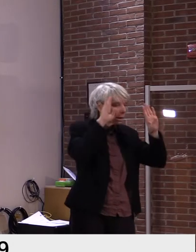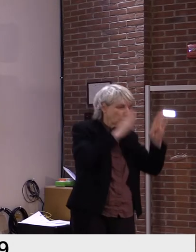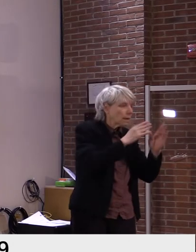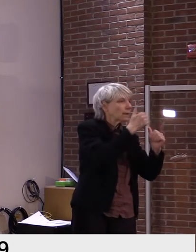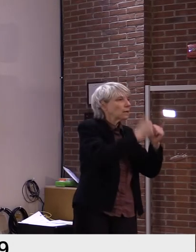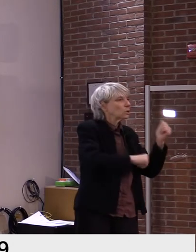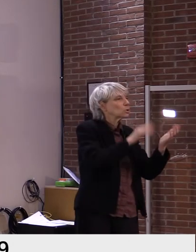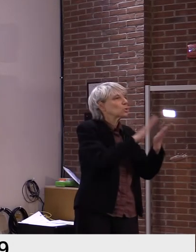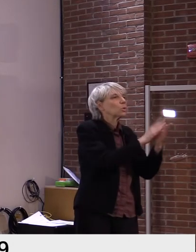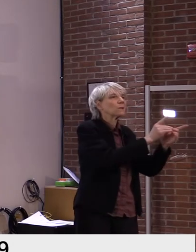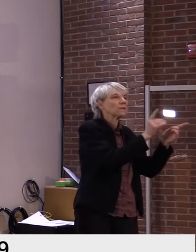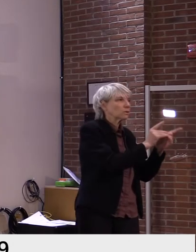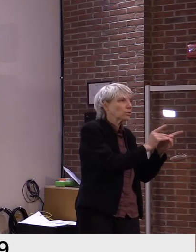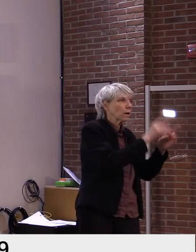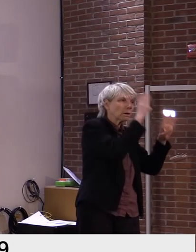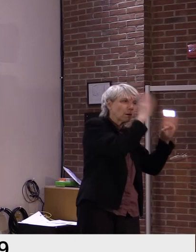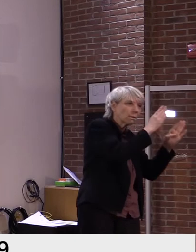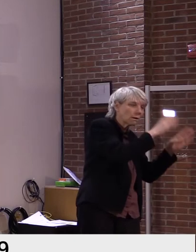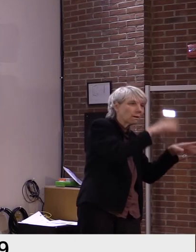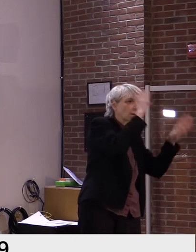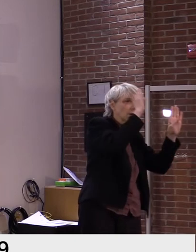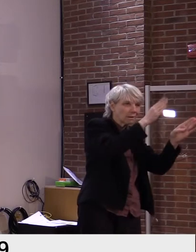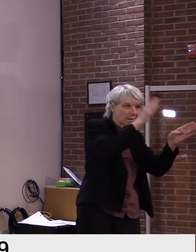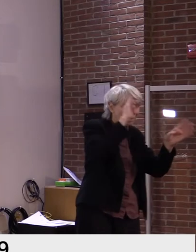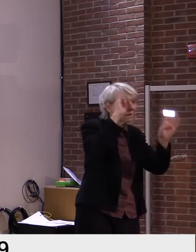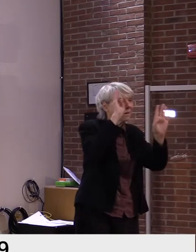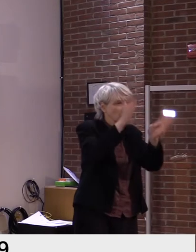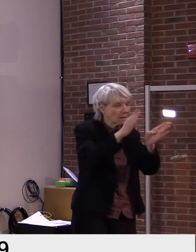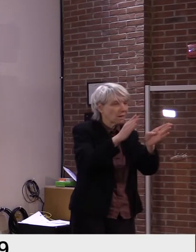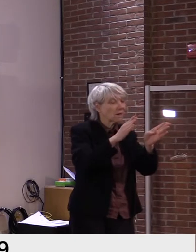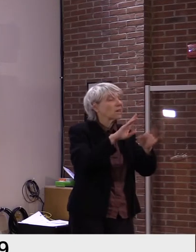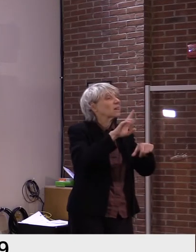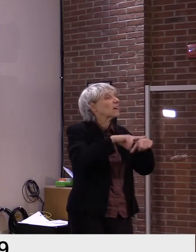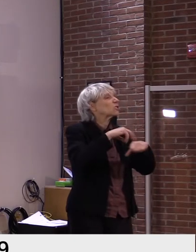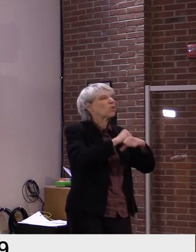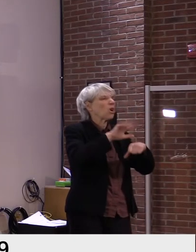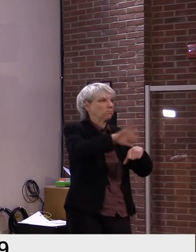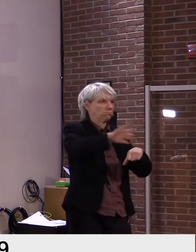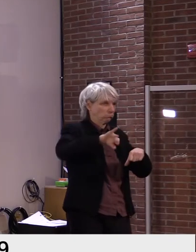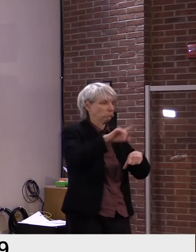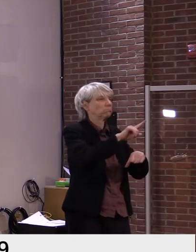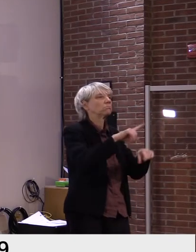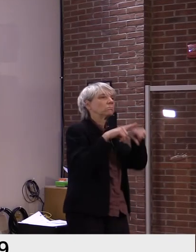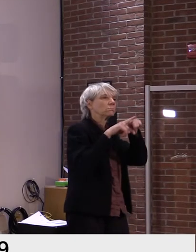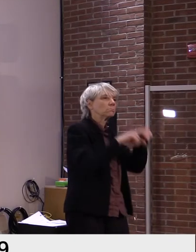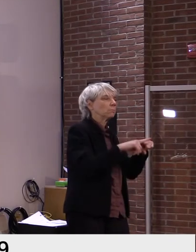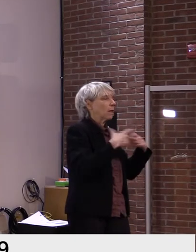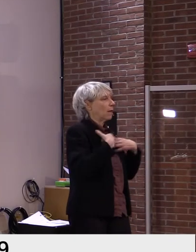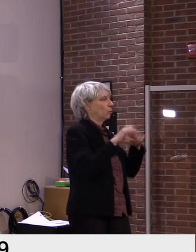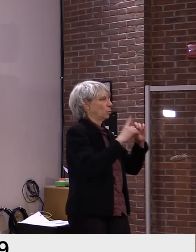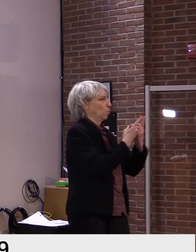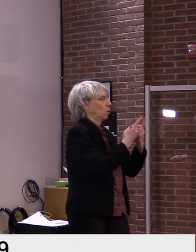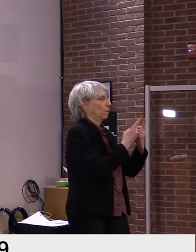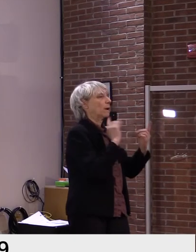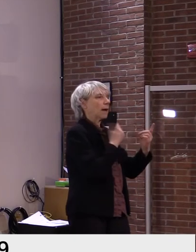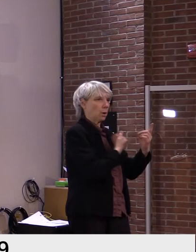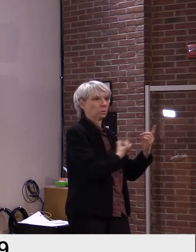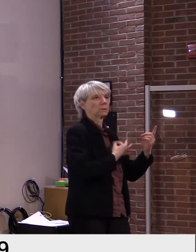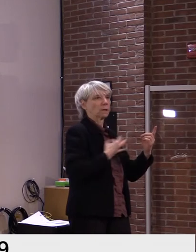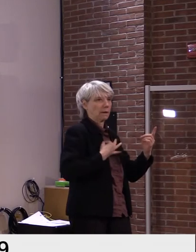And in that approach, we would probably use the health department. We will use the health department